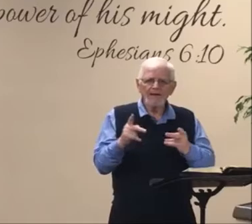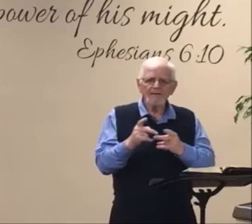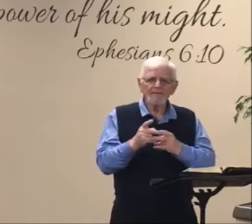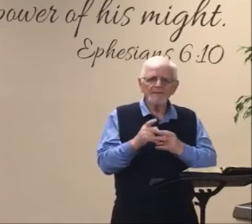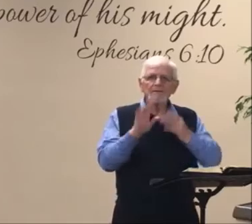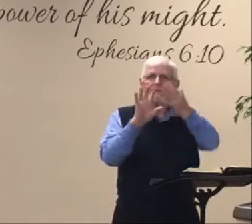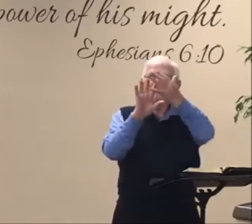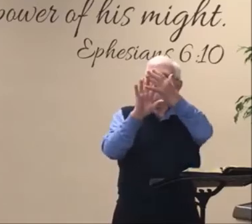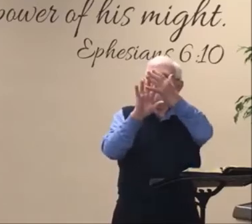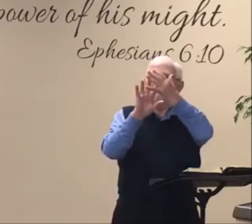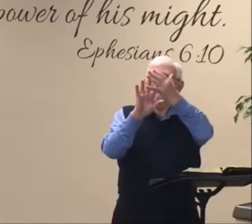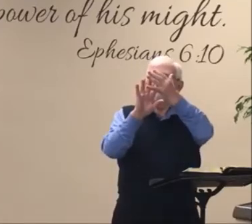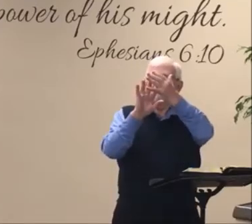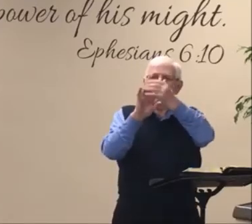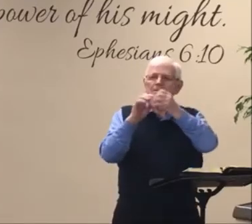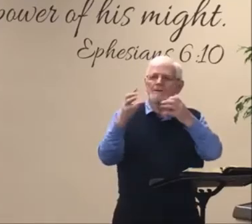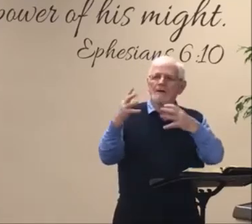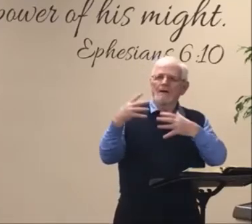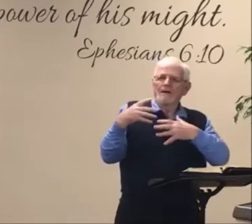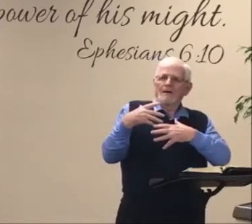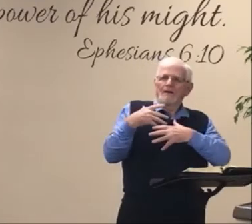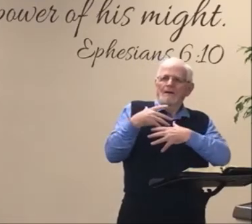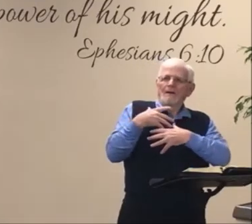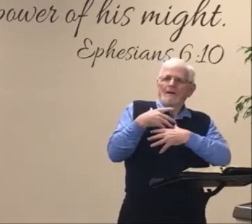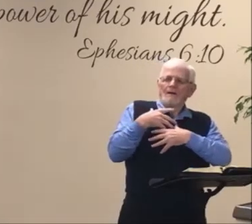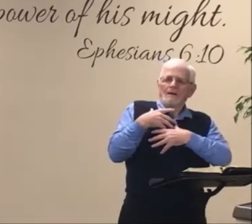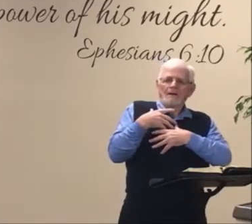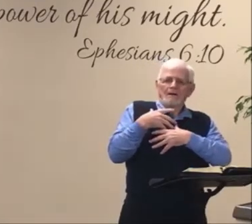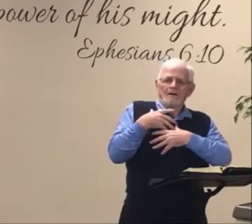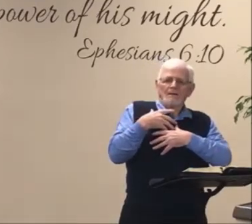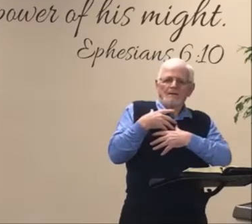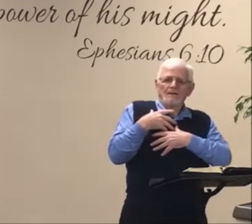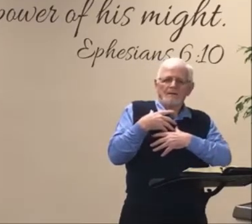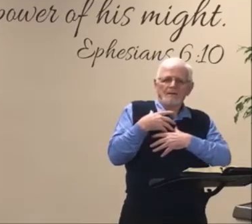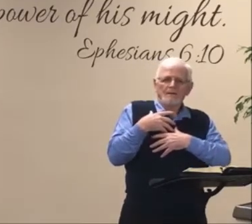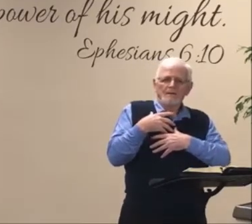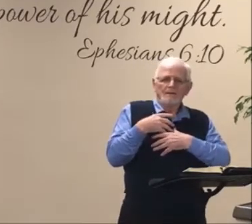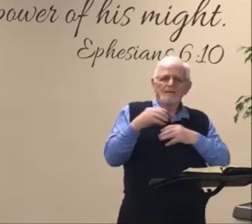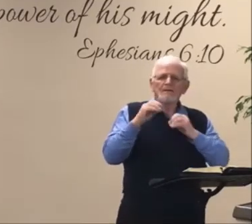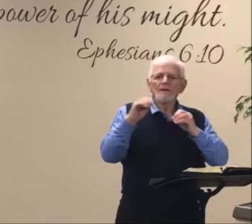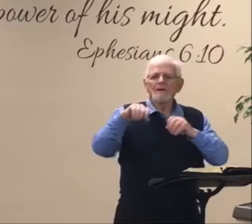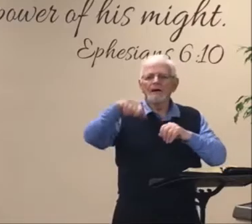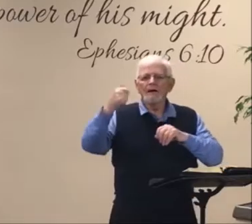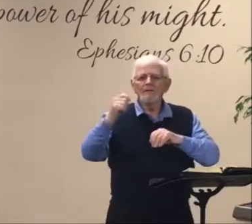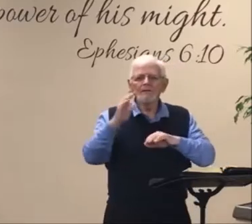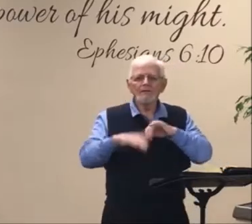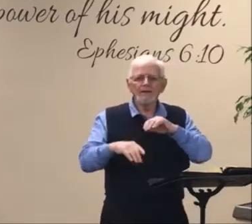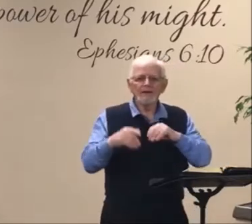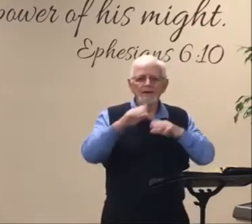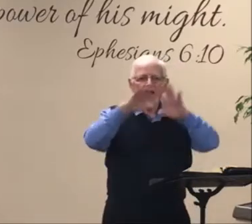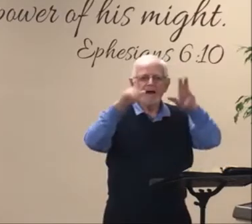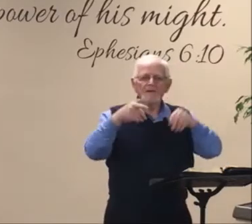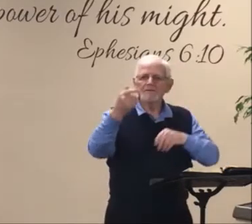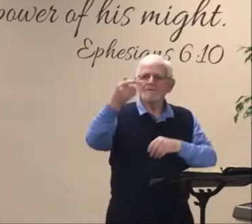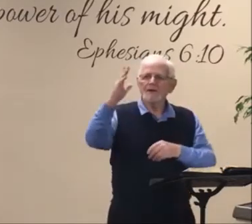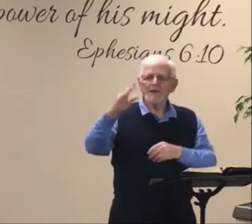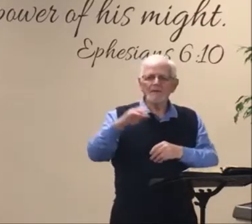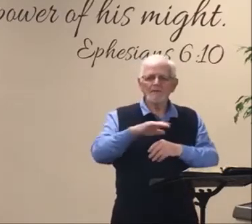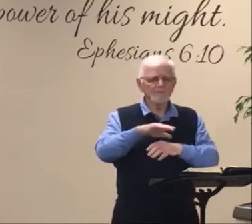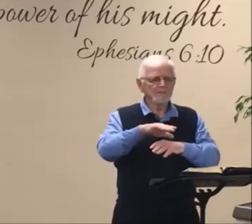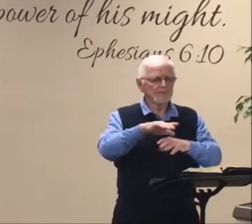to face, there's some terror involved. This is none other but the house of God. There's no building